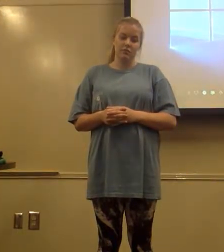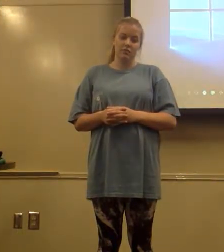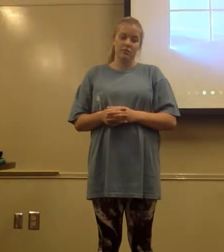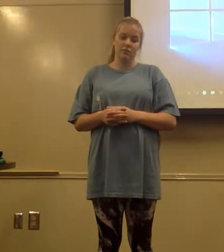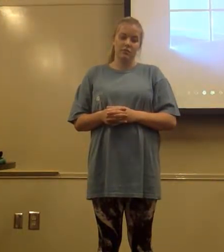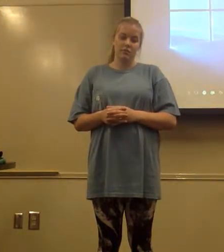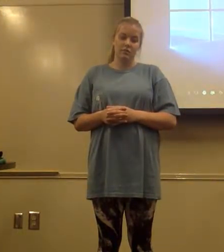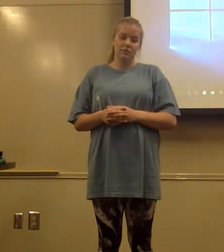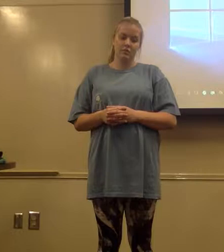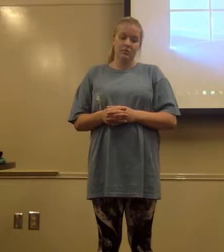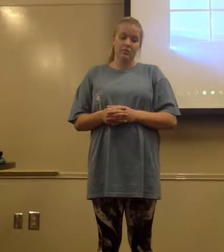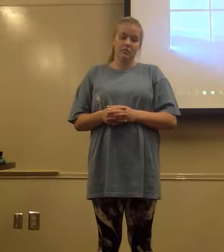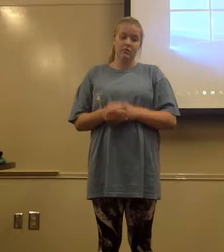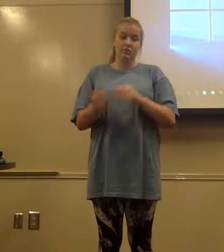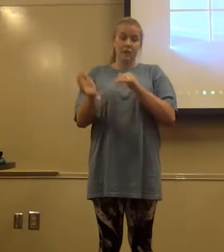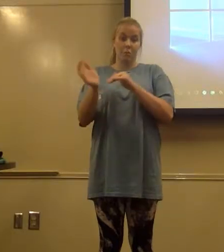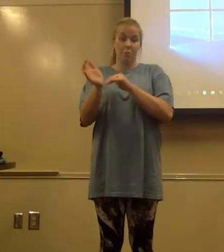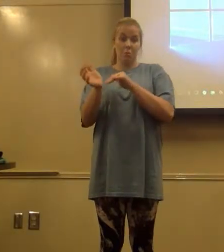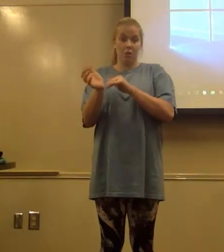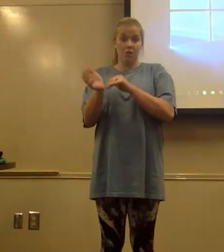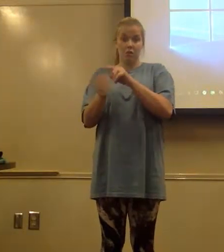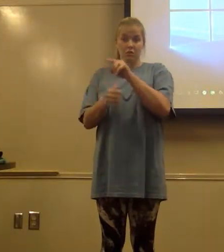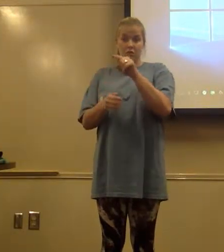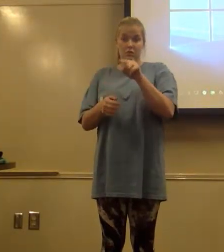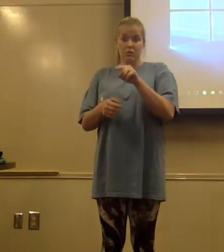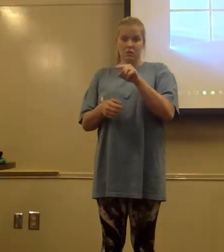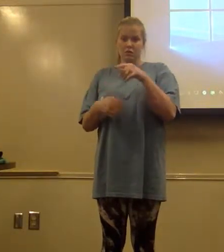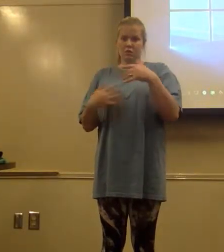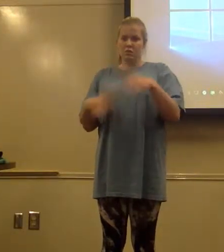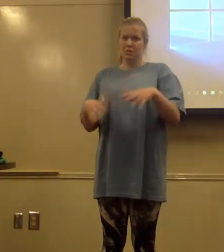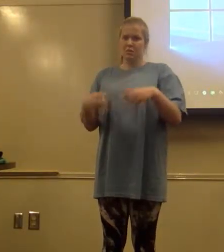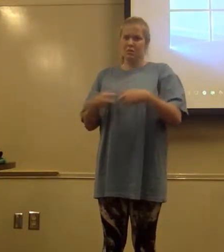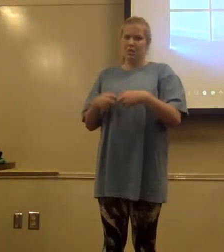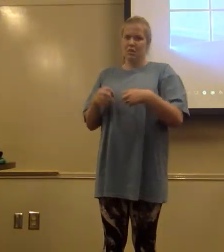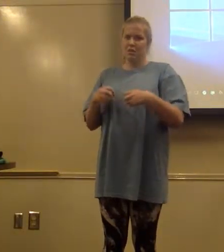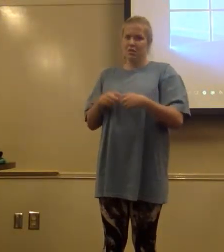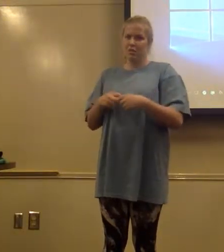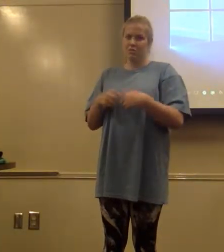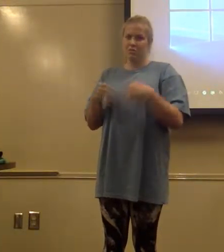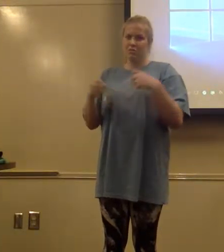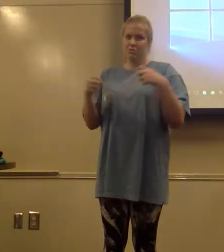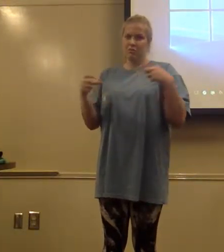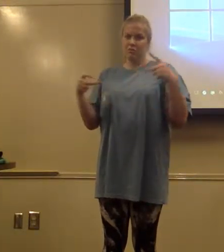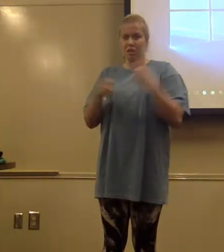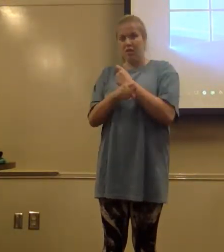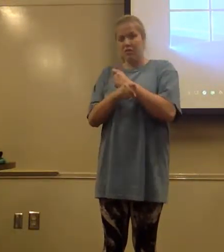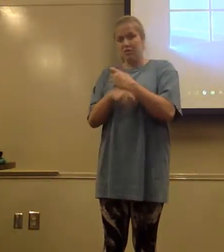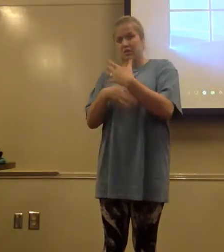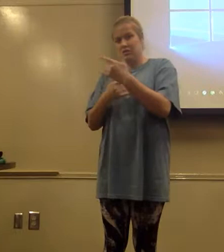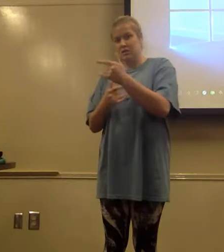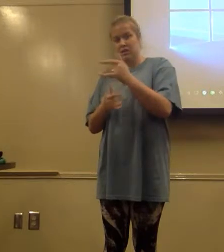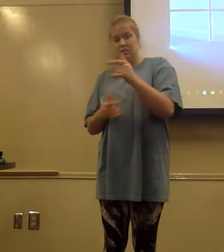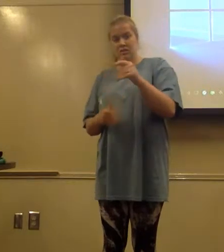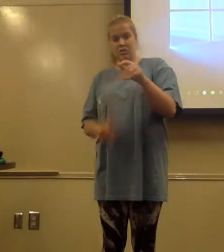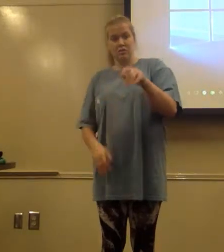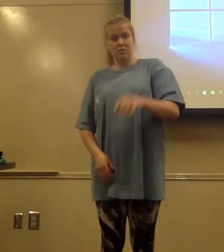the medical industry is in the US? It's kind of related to what you talked about already. Well, there's a number